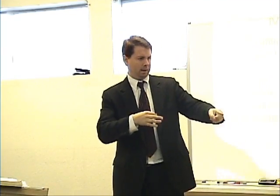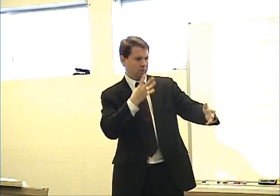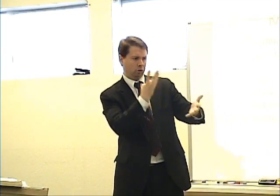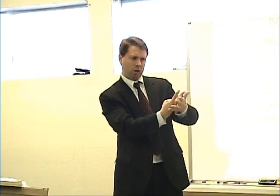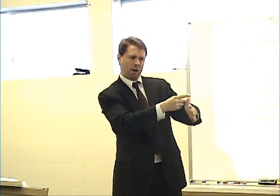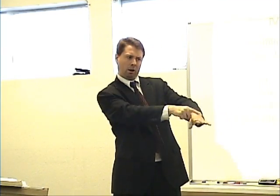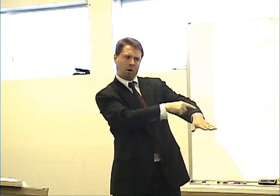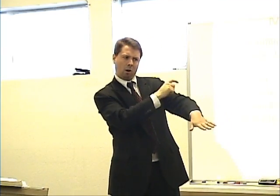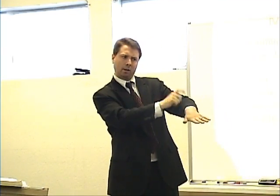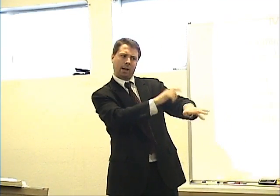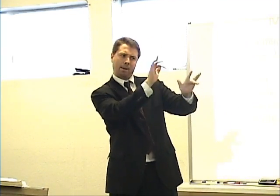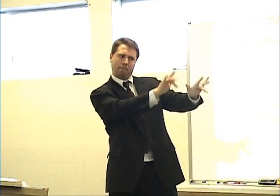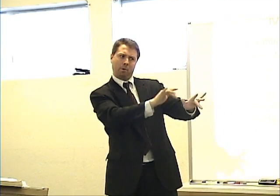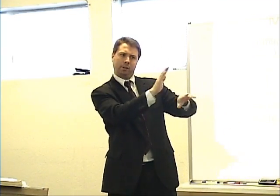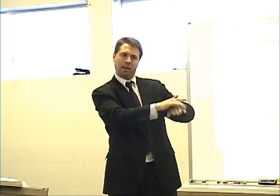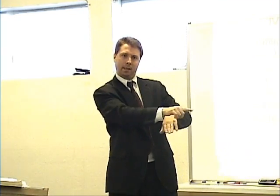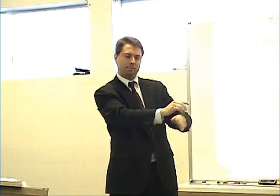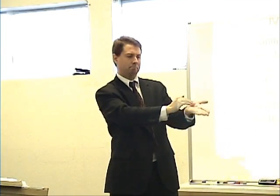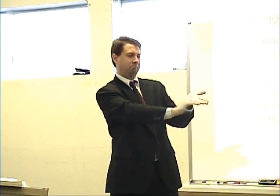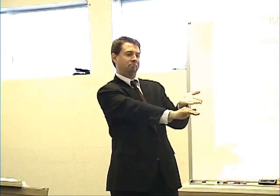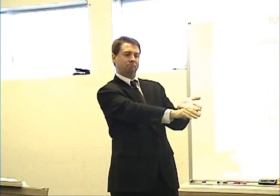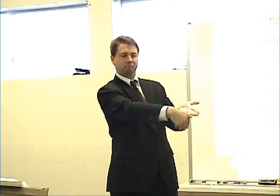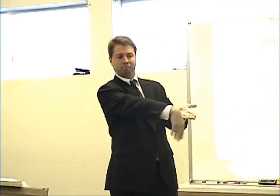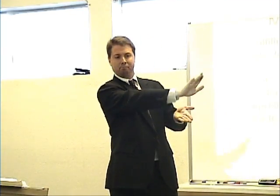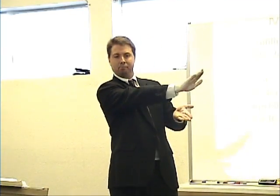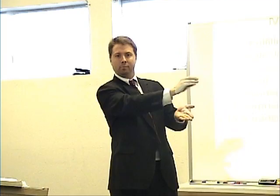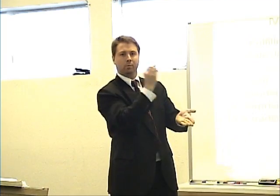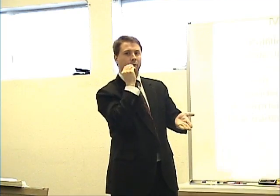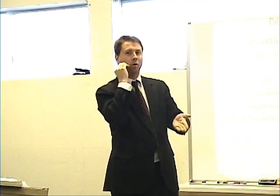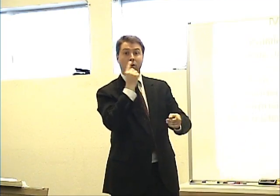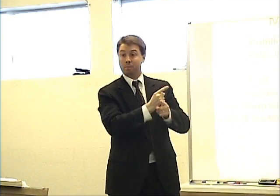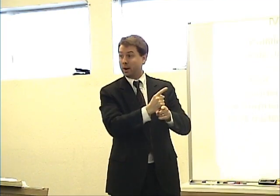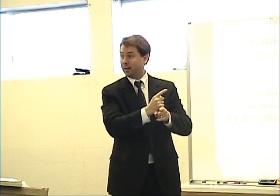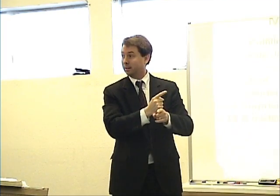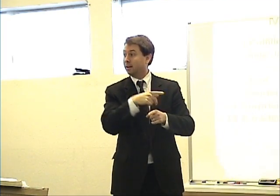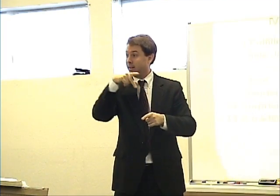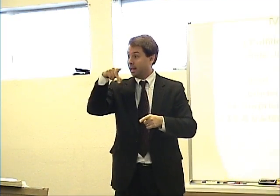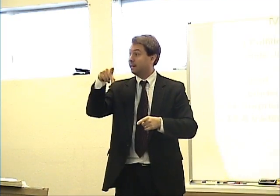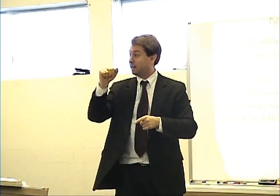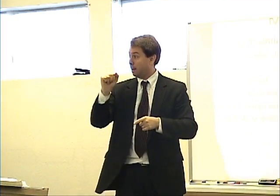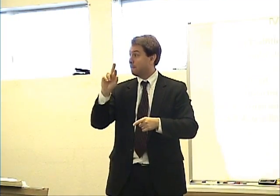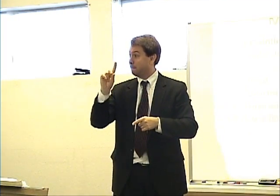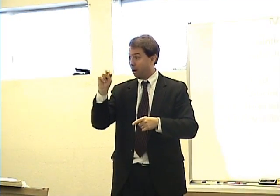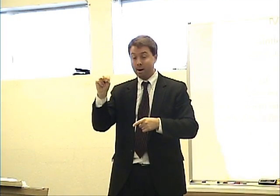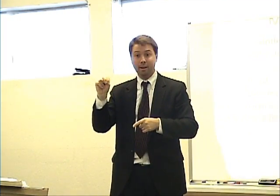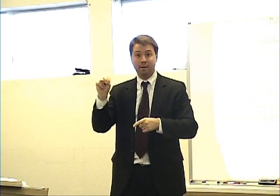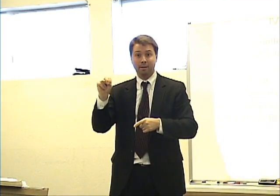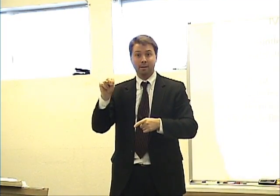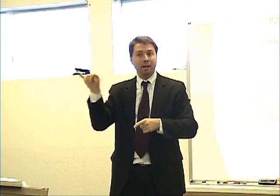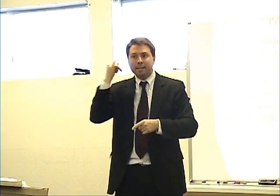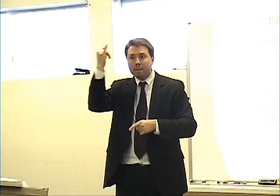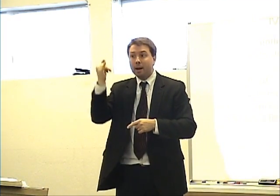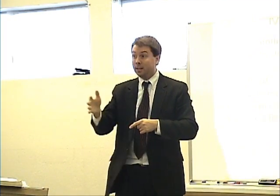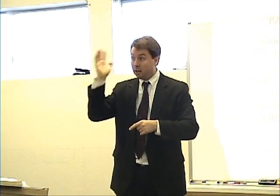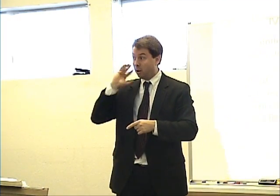someone in jail for a time, mercy on them. Go home, right? That is a pardon. Same idea long